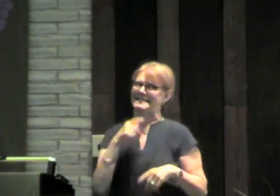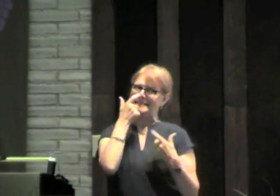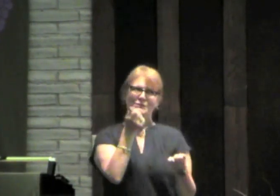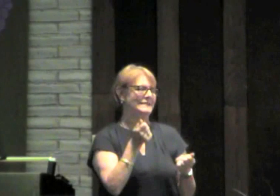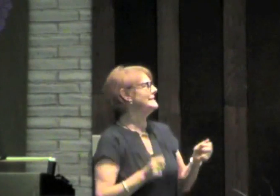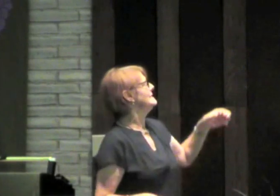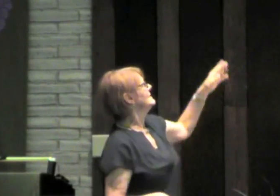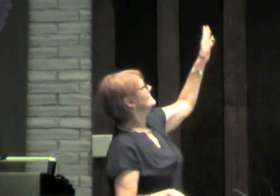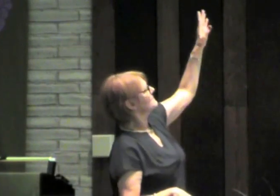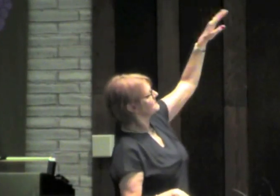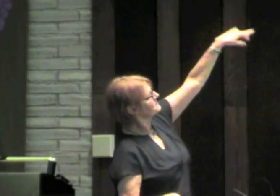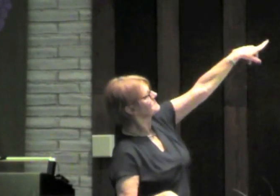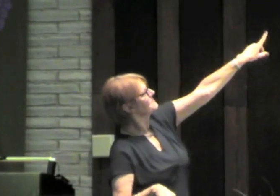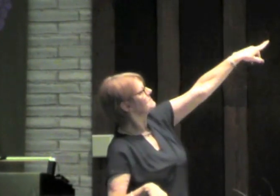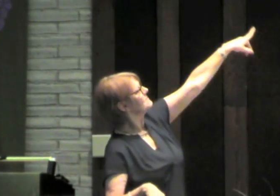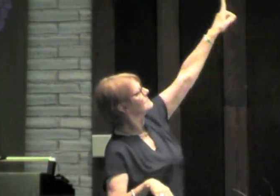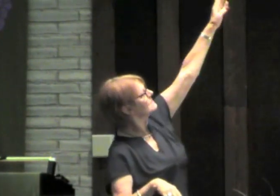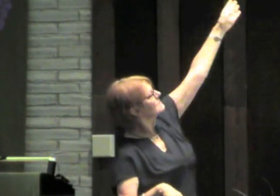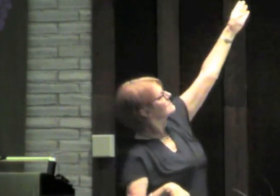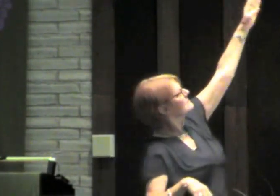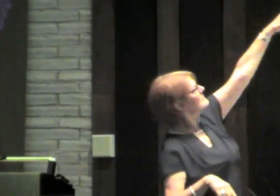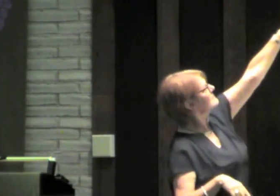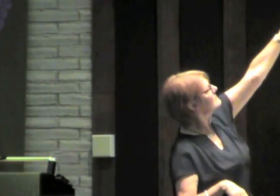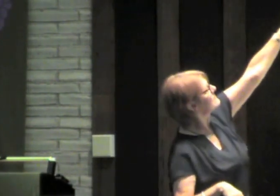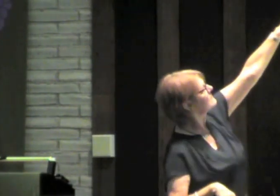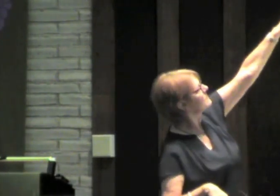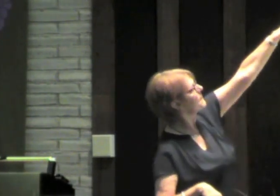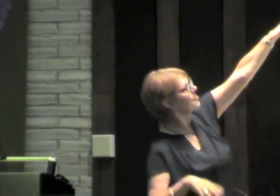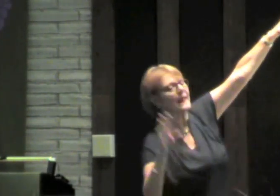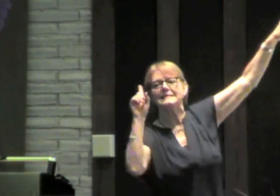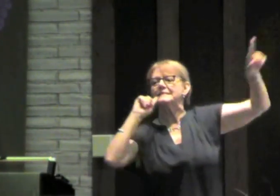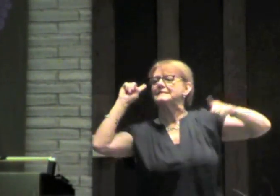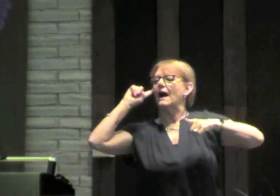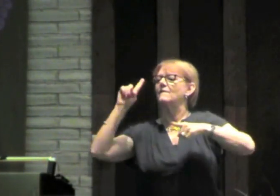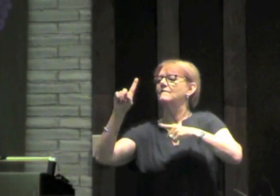of training, and then they would be disseminated to their different places of service.